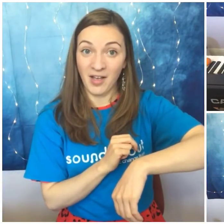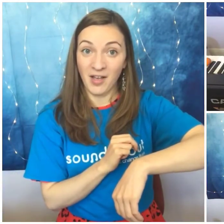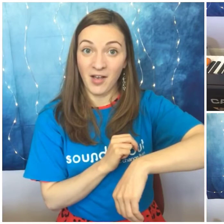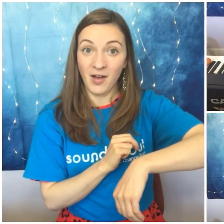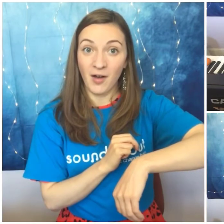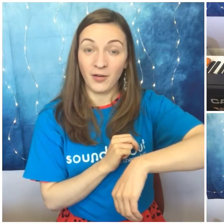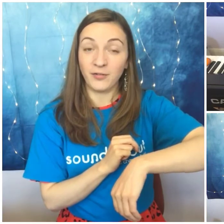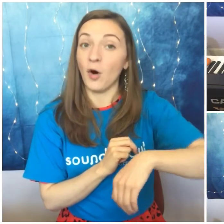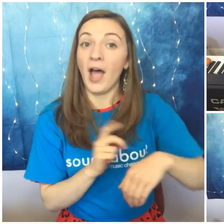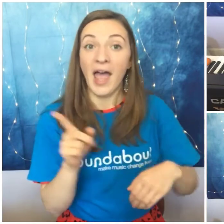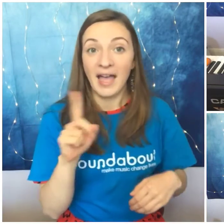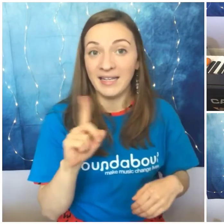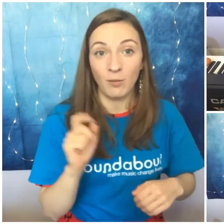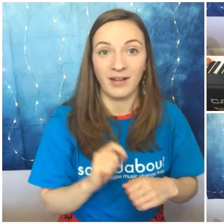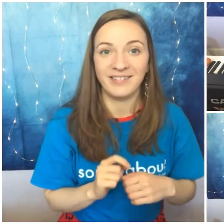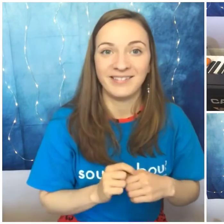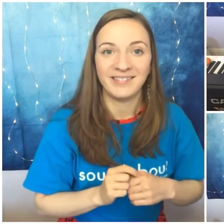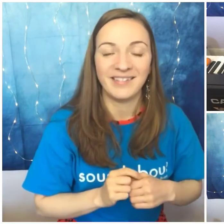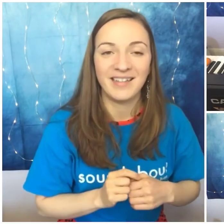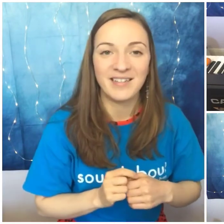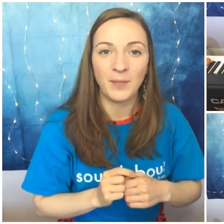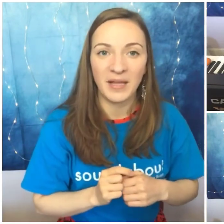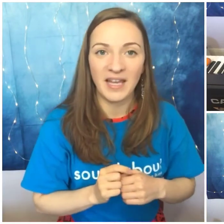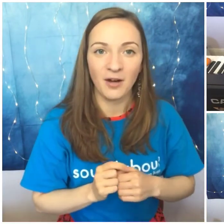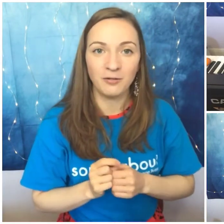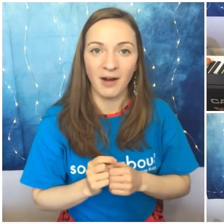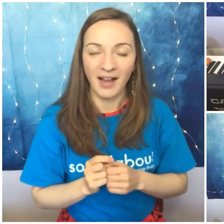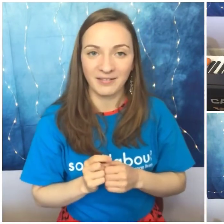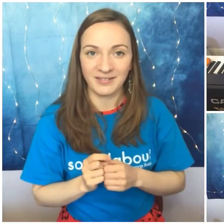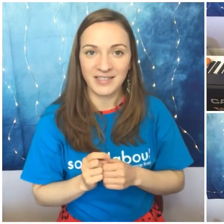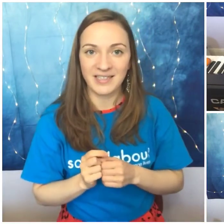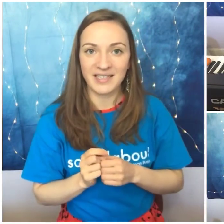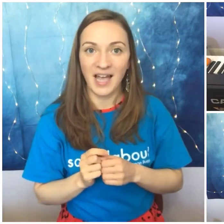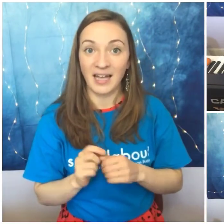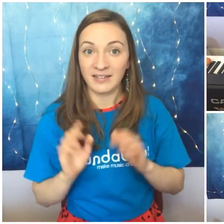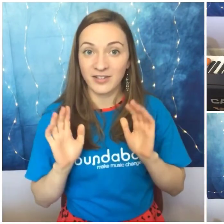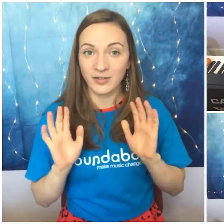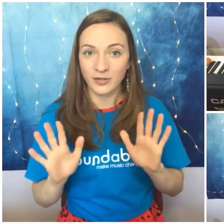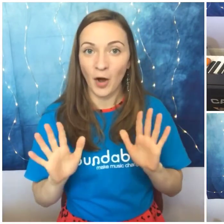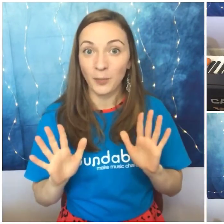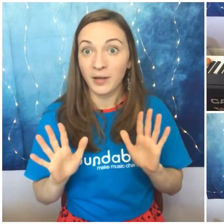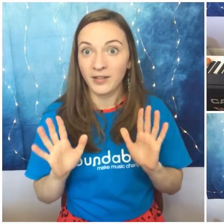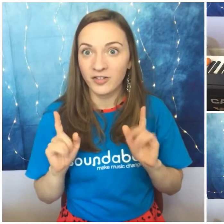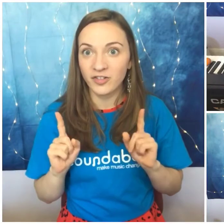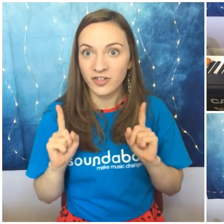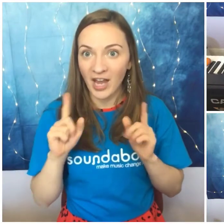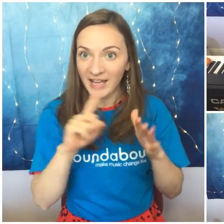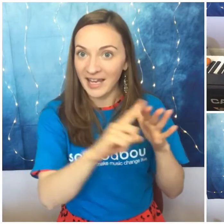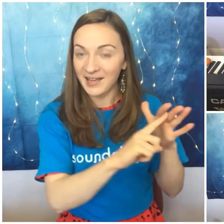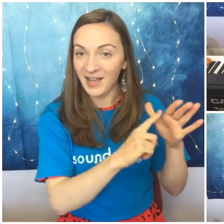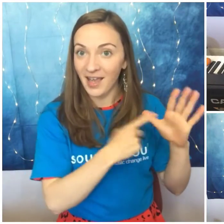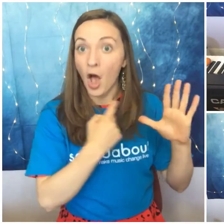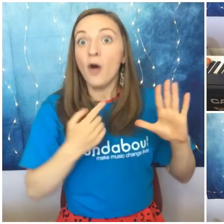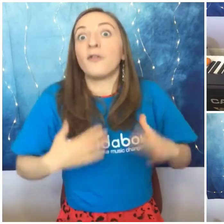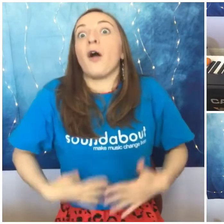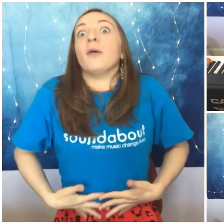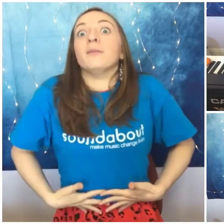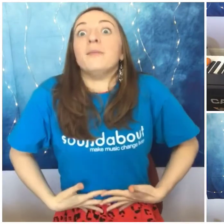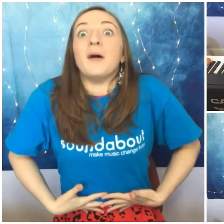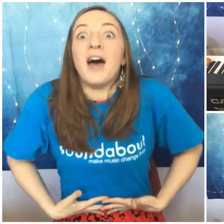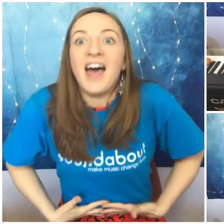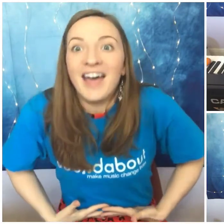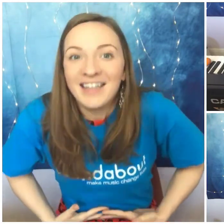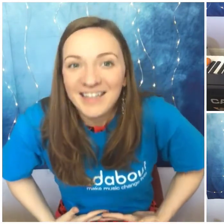hour for anyone to be around and stop Jackie